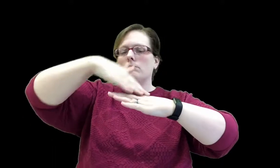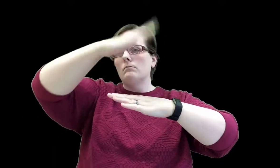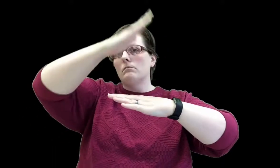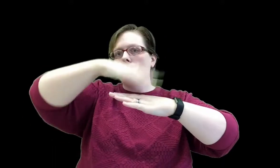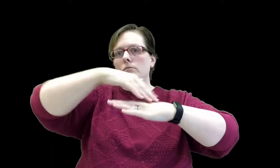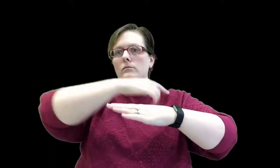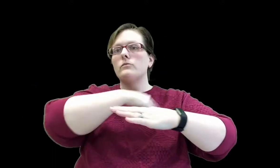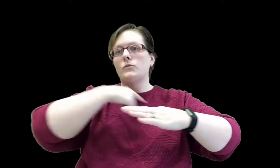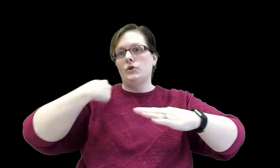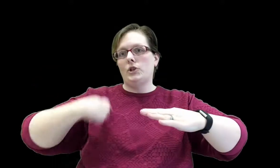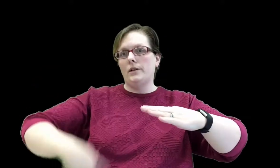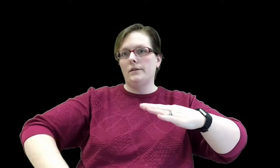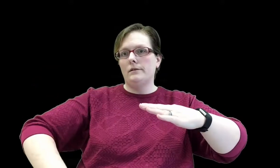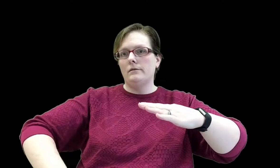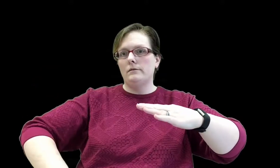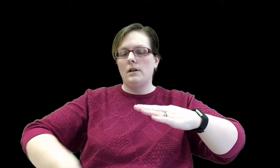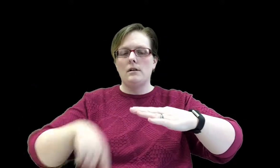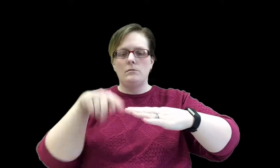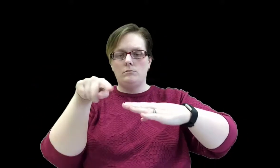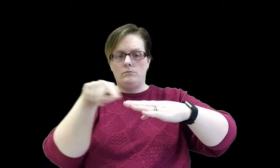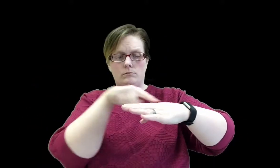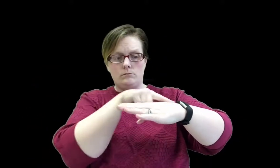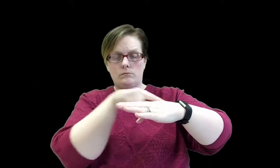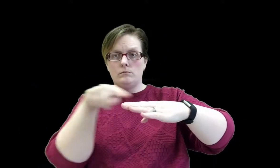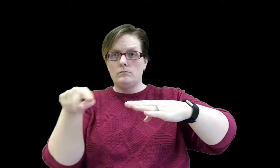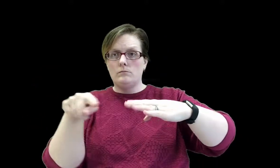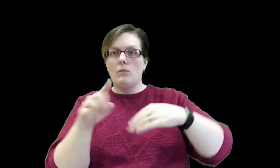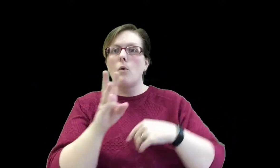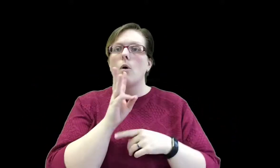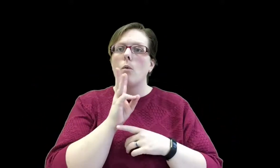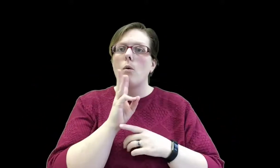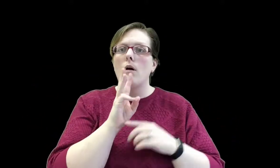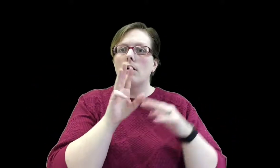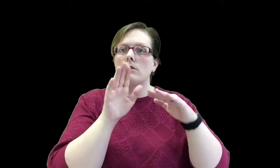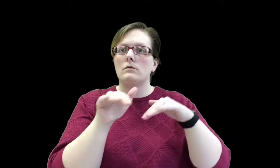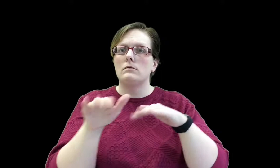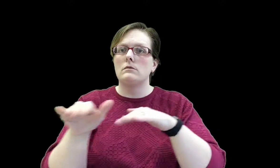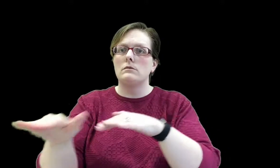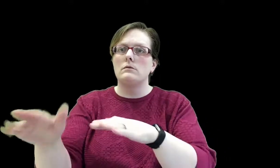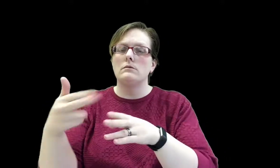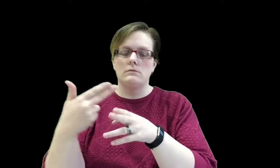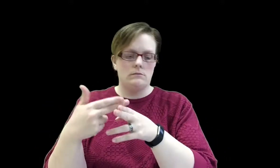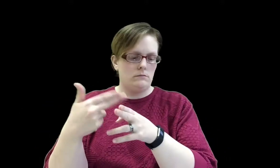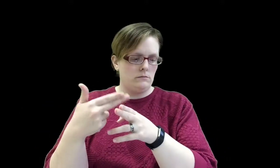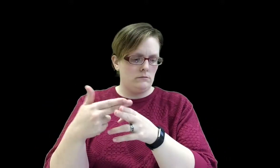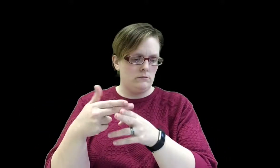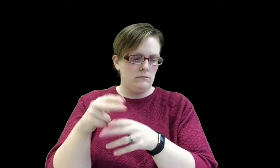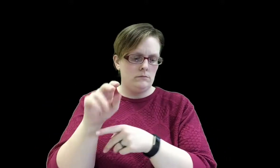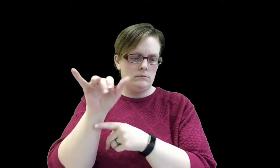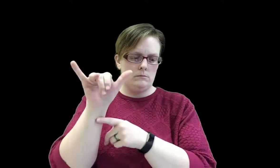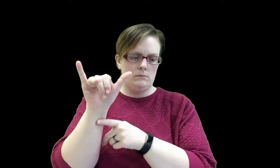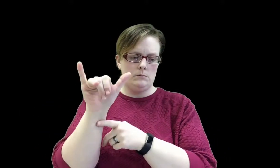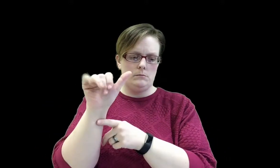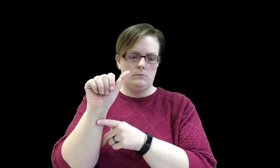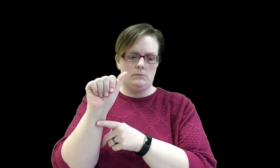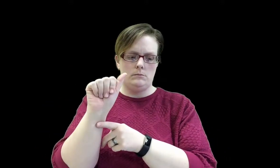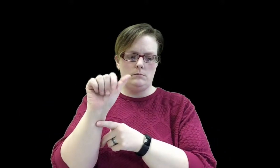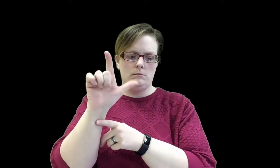North Korea is right under China, and what separates them is a river called